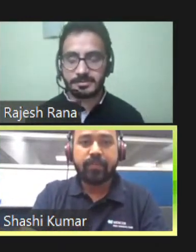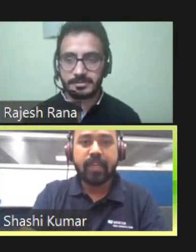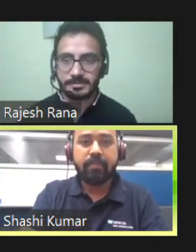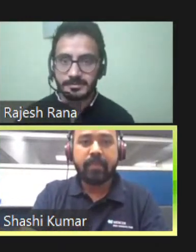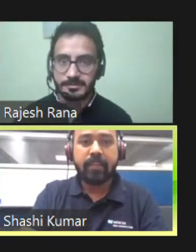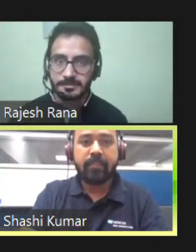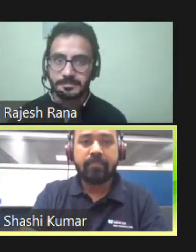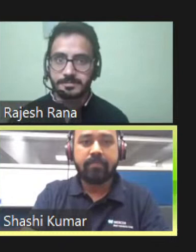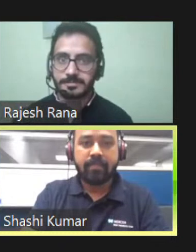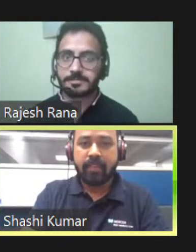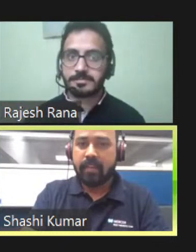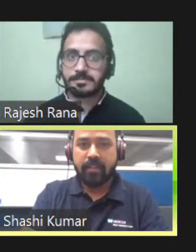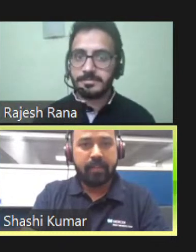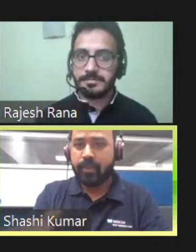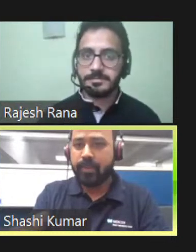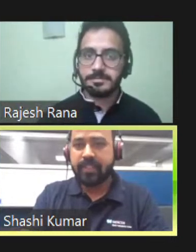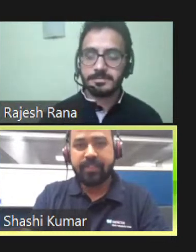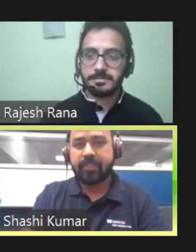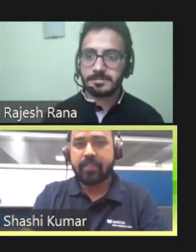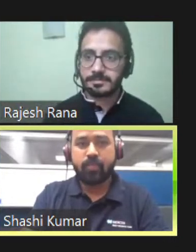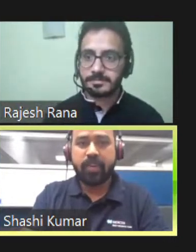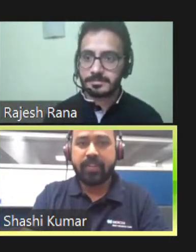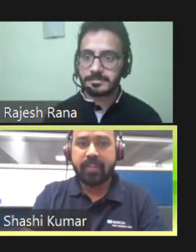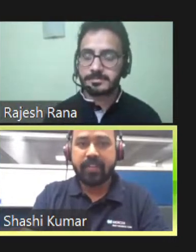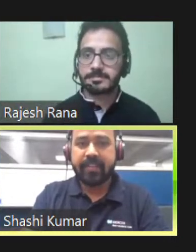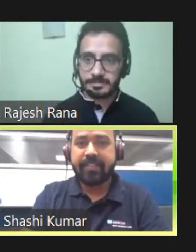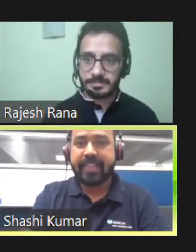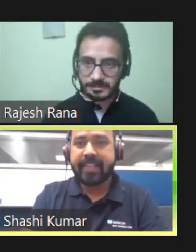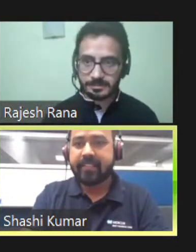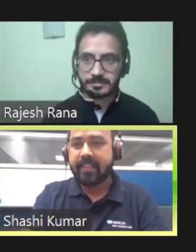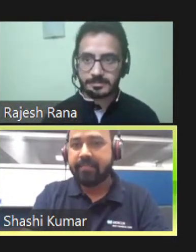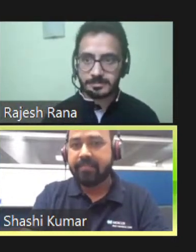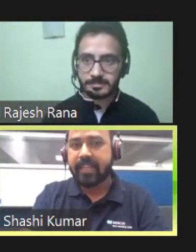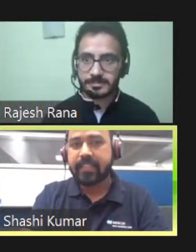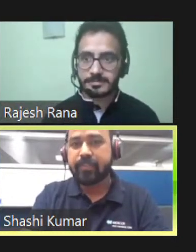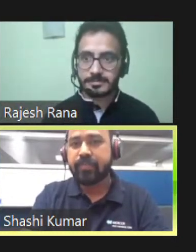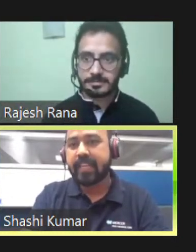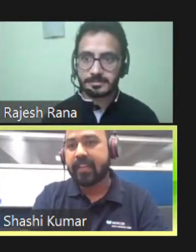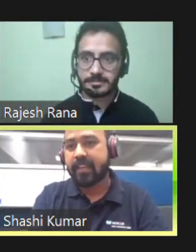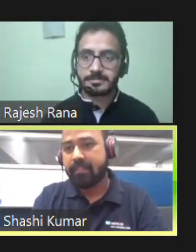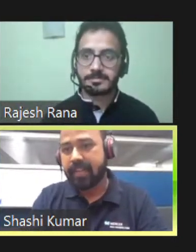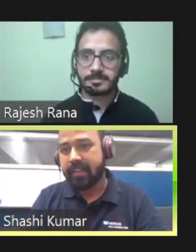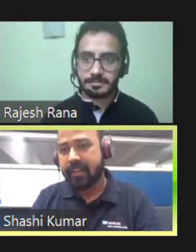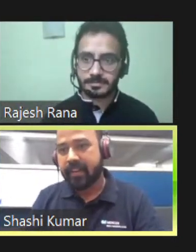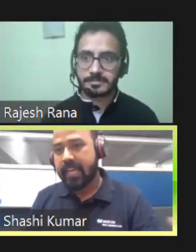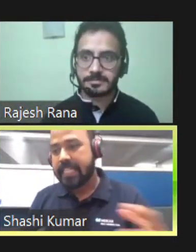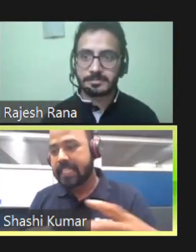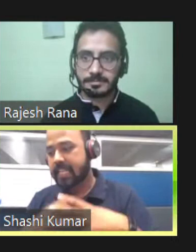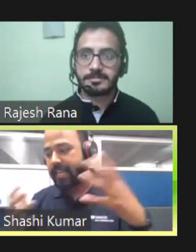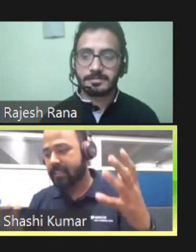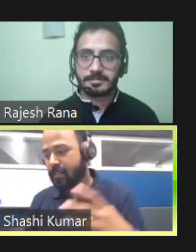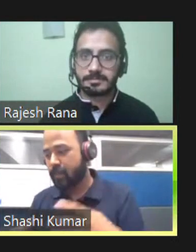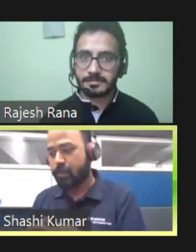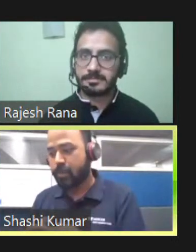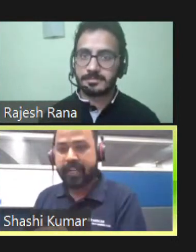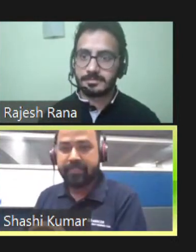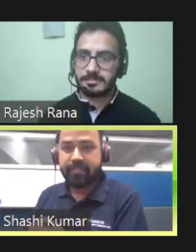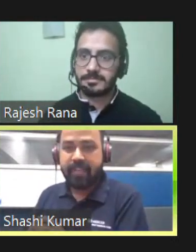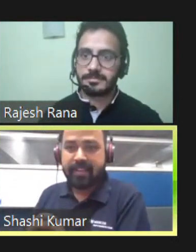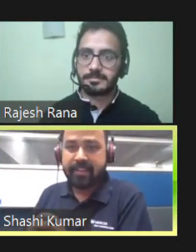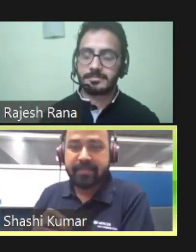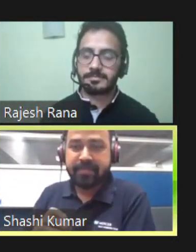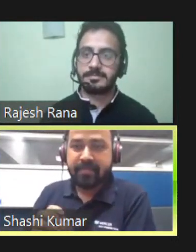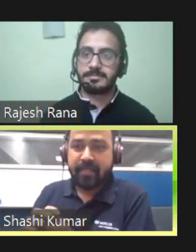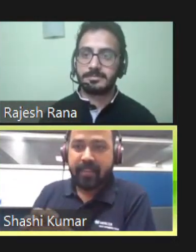signing, some emotions, what are the greetings and feelings we can convey in science. So, you ready